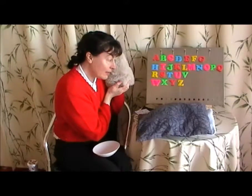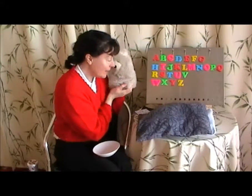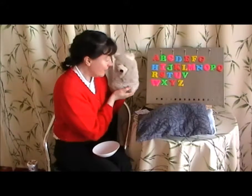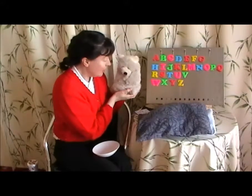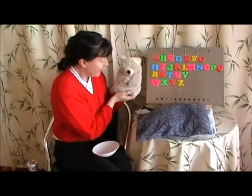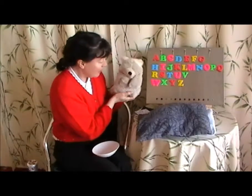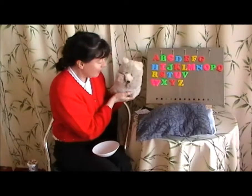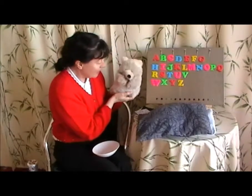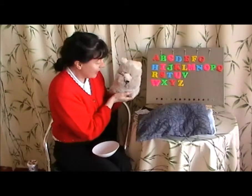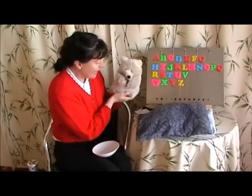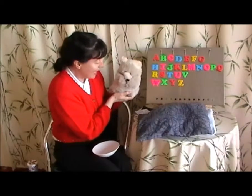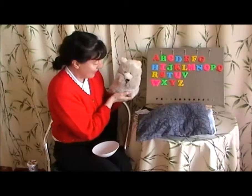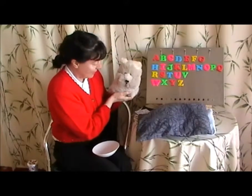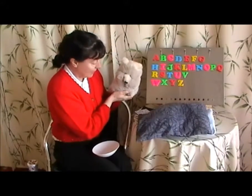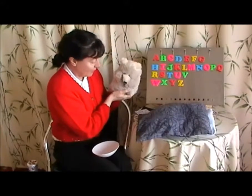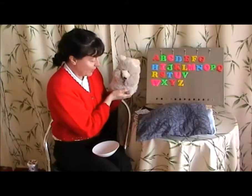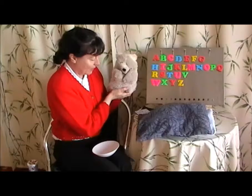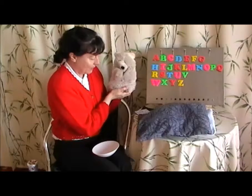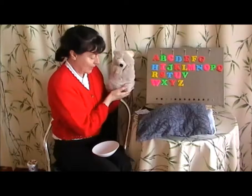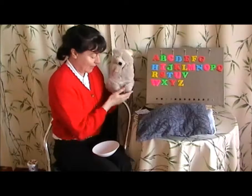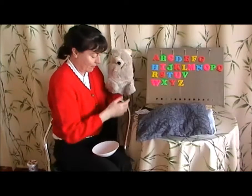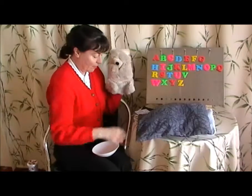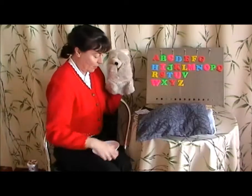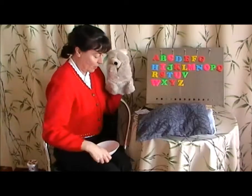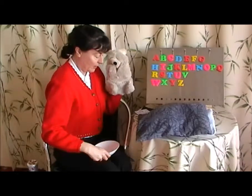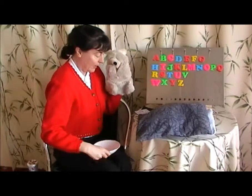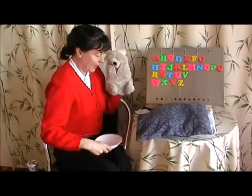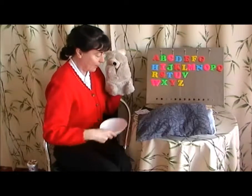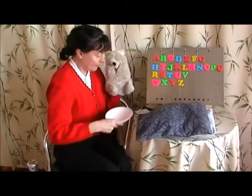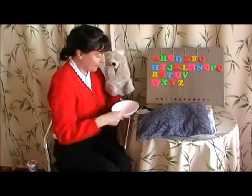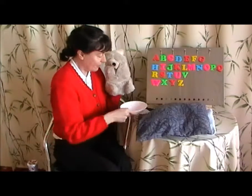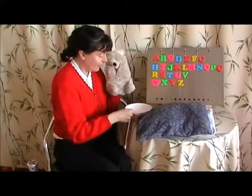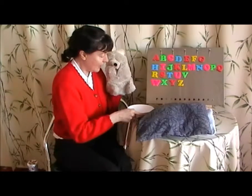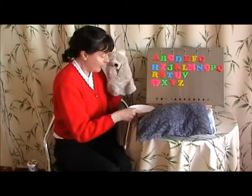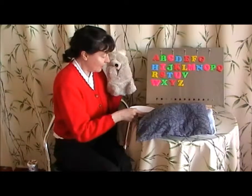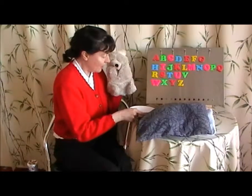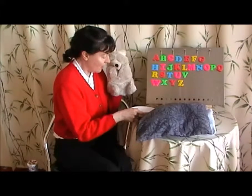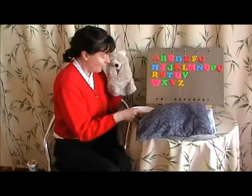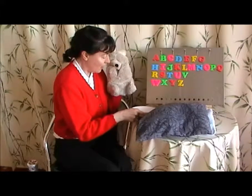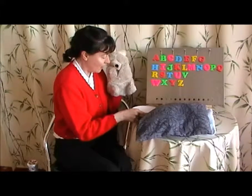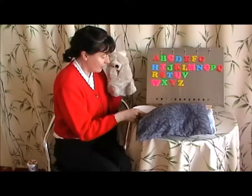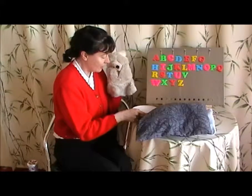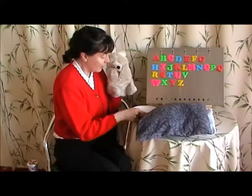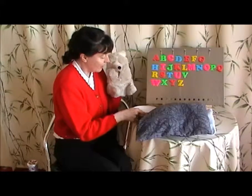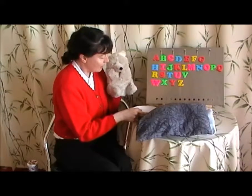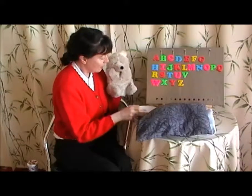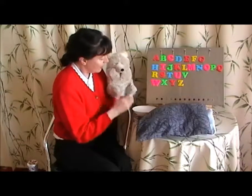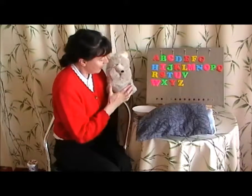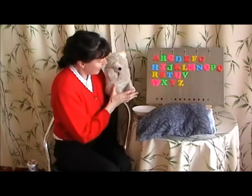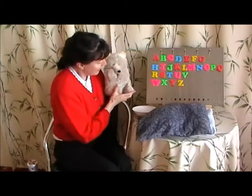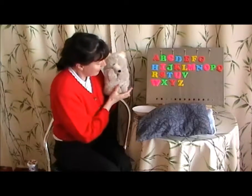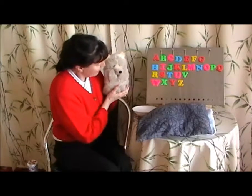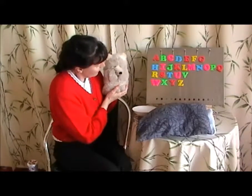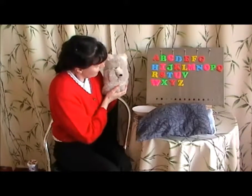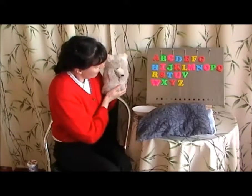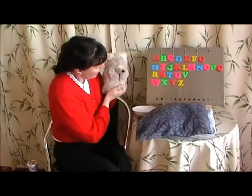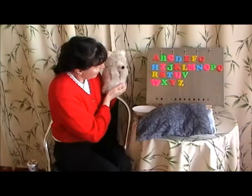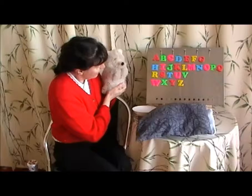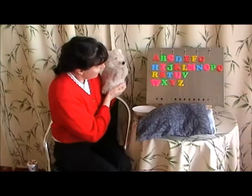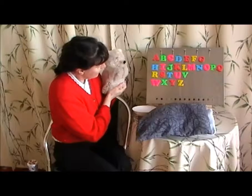quite a big number, yes. Well, we have a bowl here. What I thought was, so that we can get ready for the story, we should